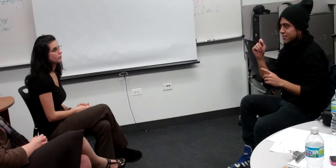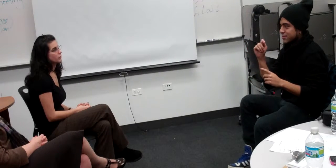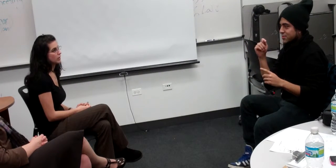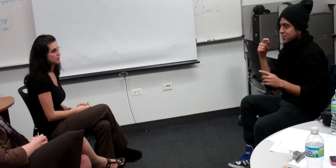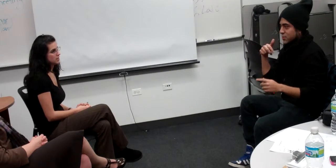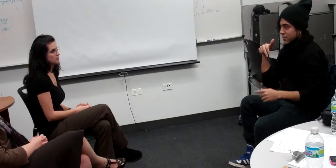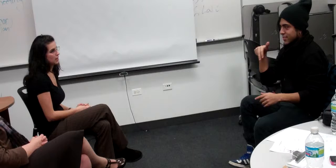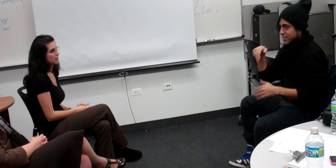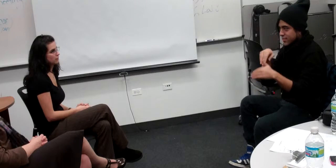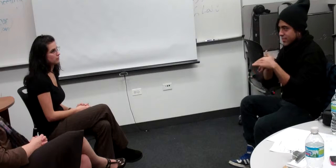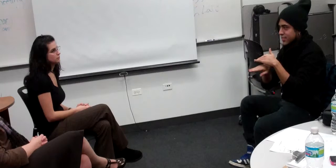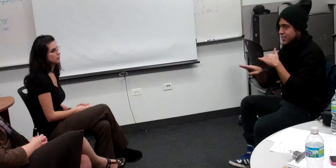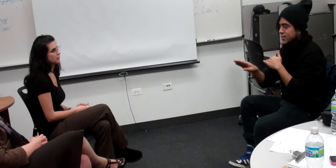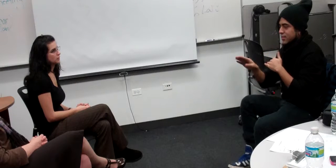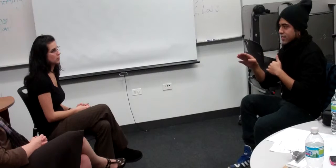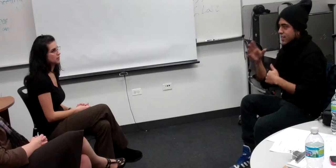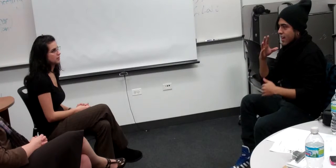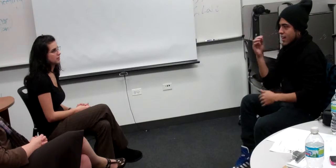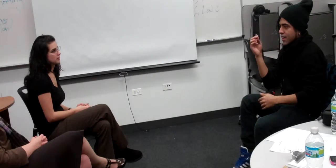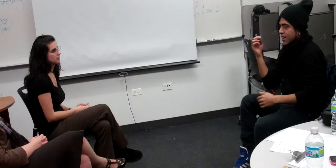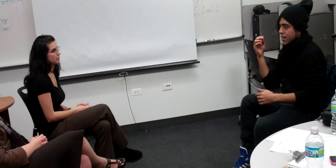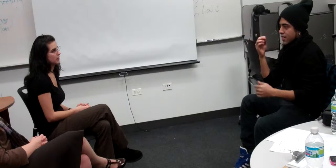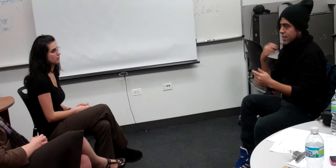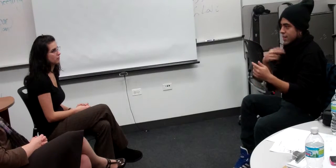When I went to the bathroom, I was walking in the bathroom,